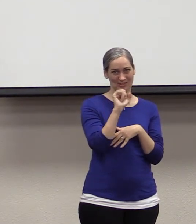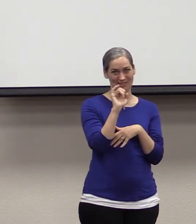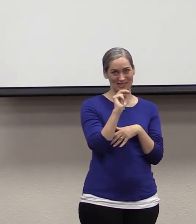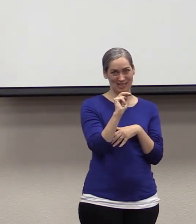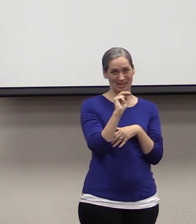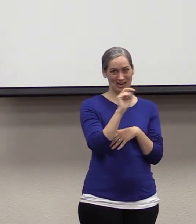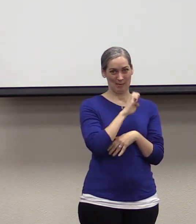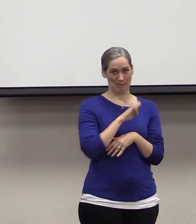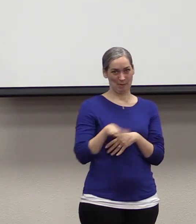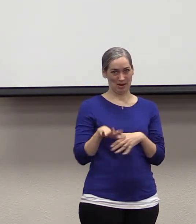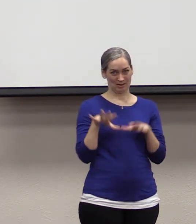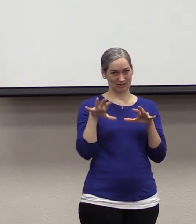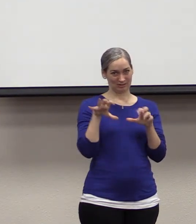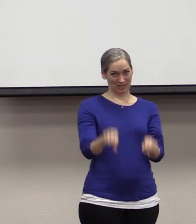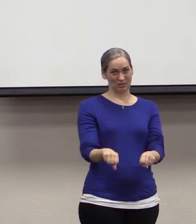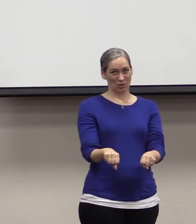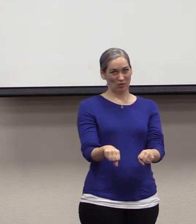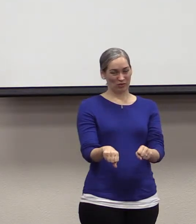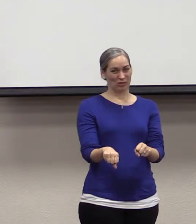in Persia.